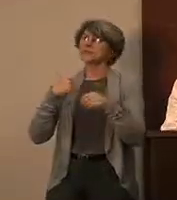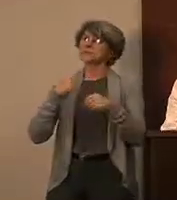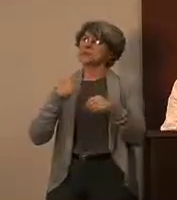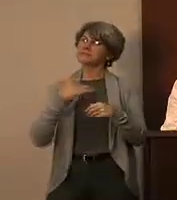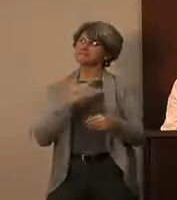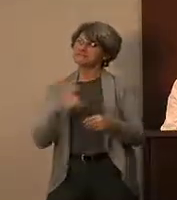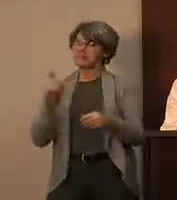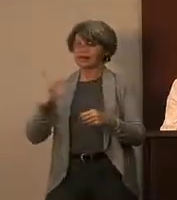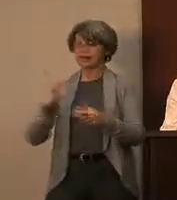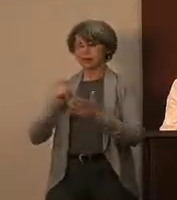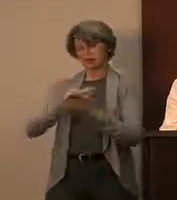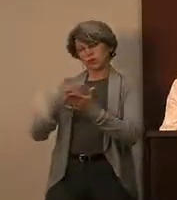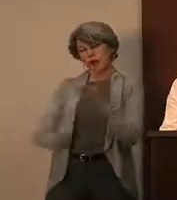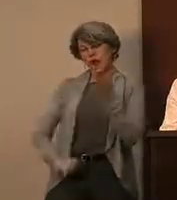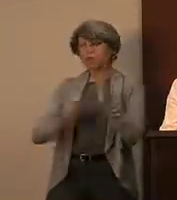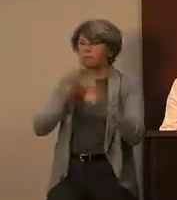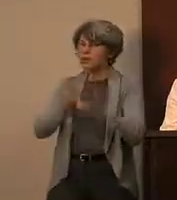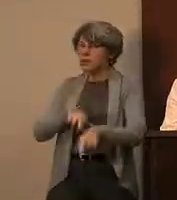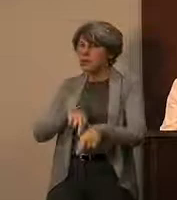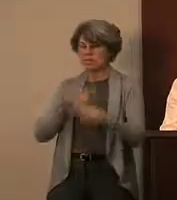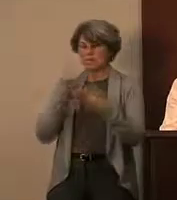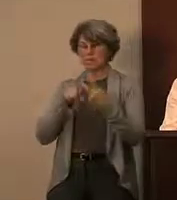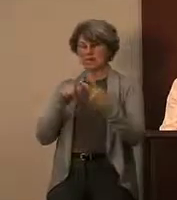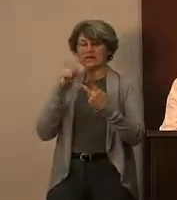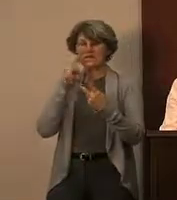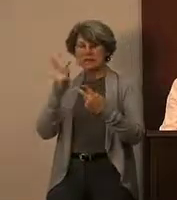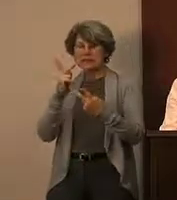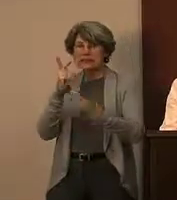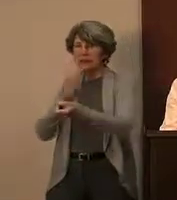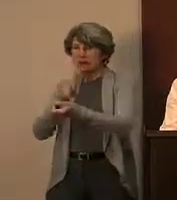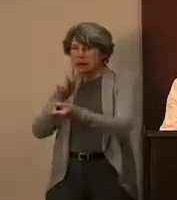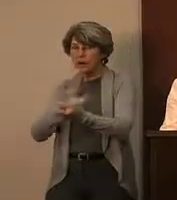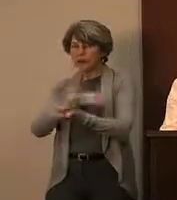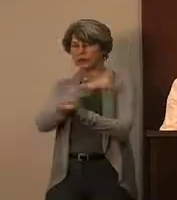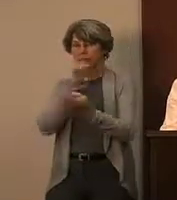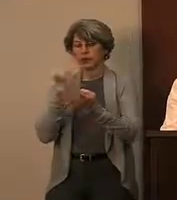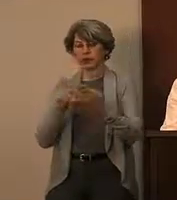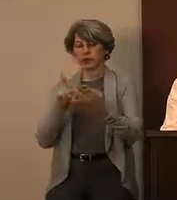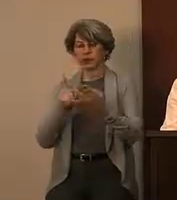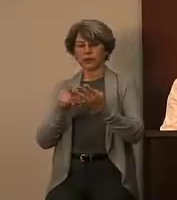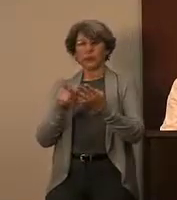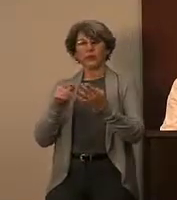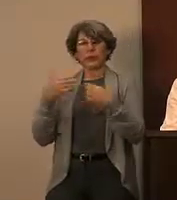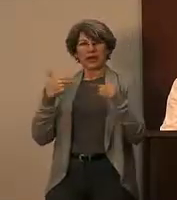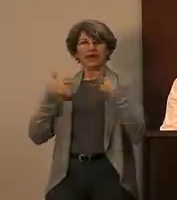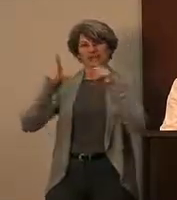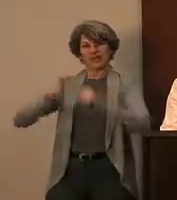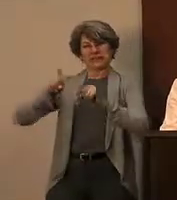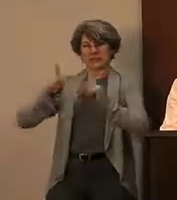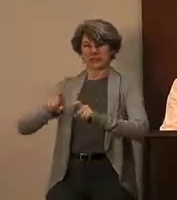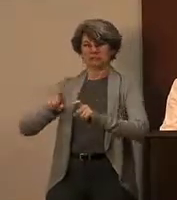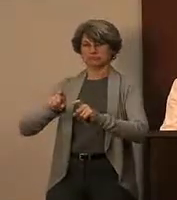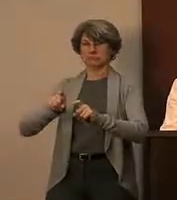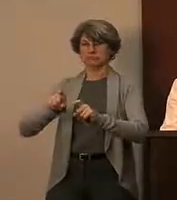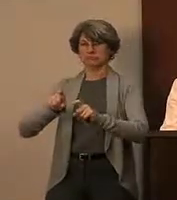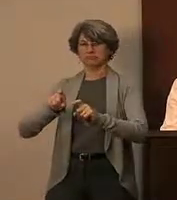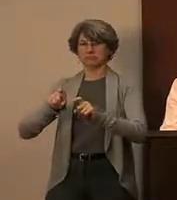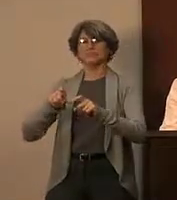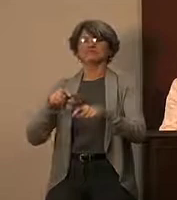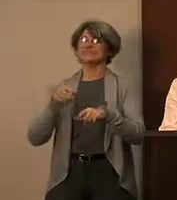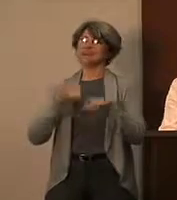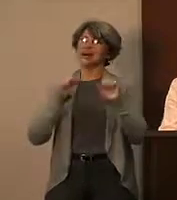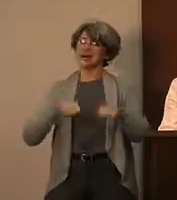out a report, they have to see a medical professional, and have post-exposure testing. I can give you a